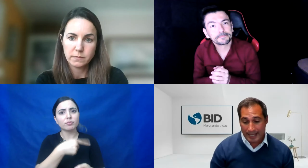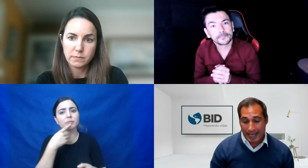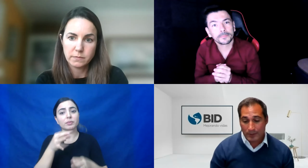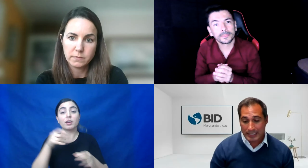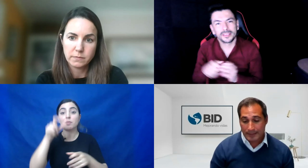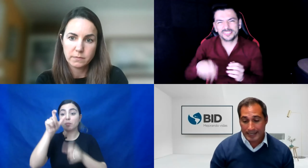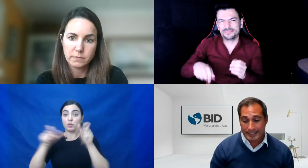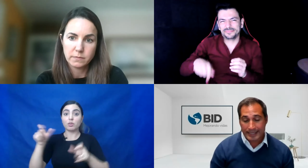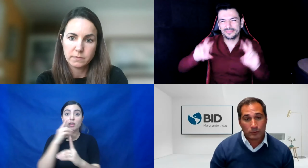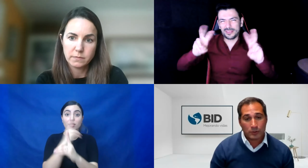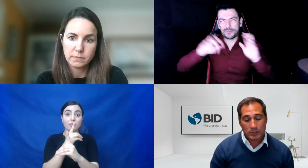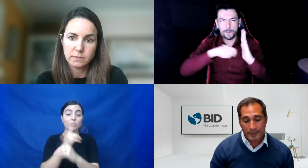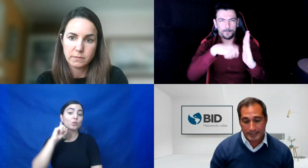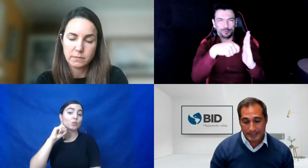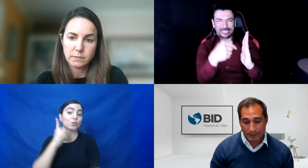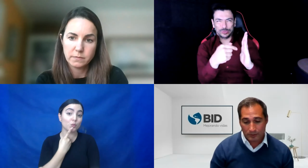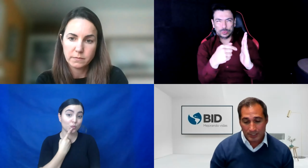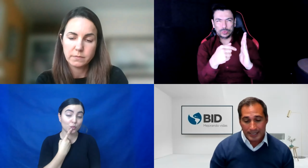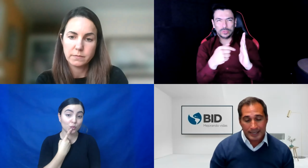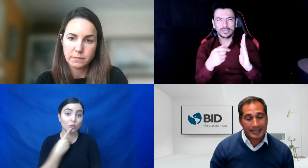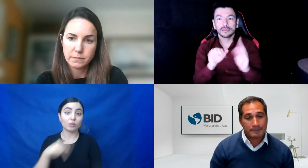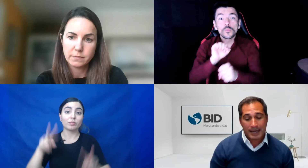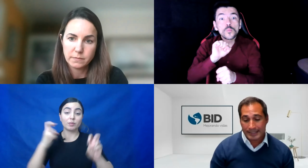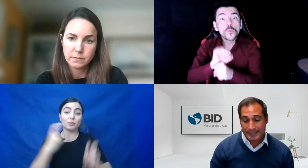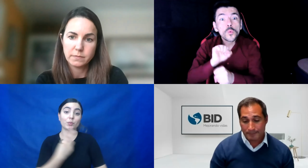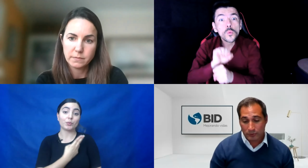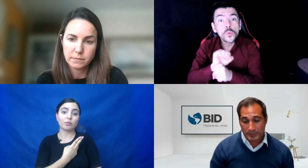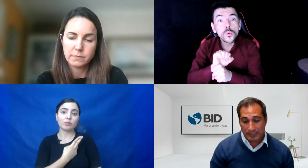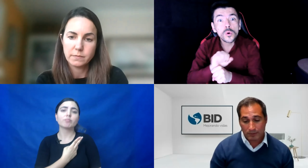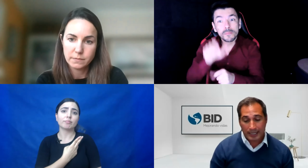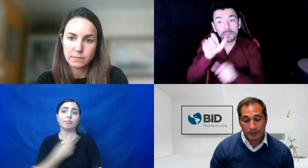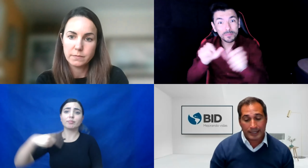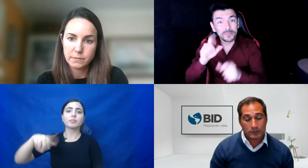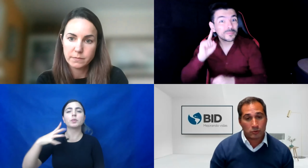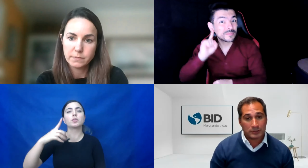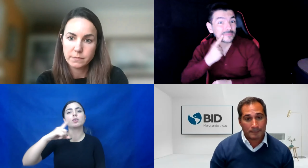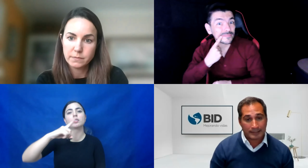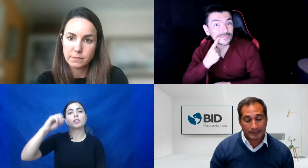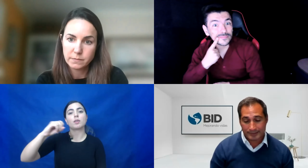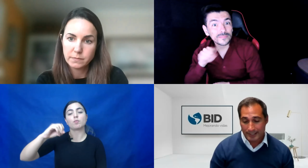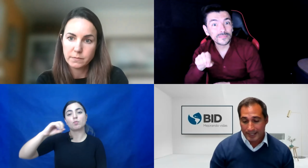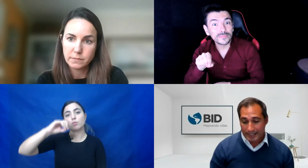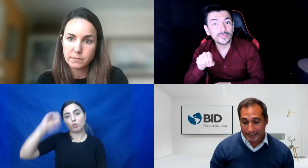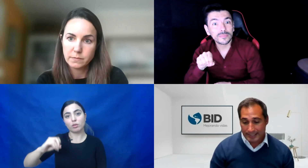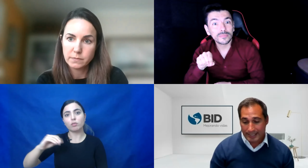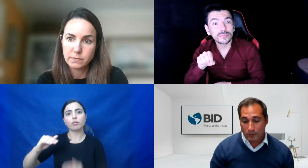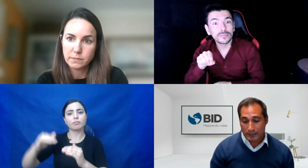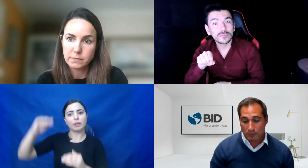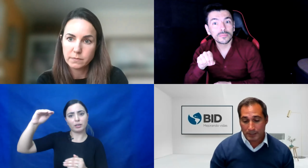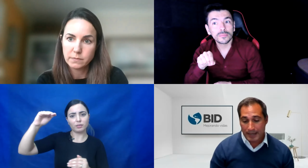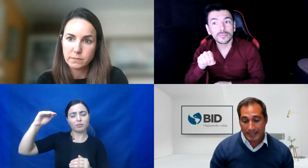project, he mentioned that hearing disabled